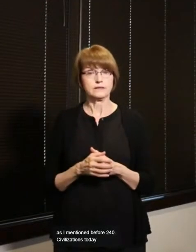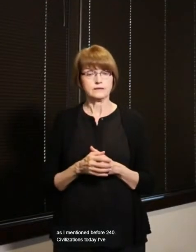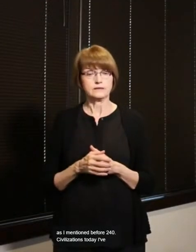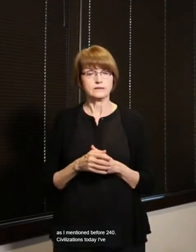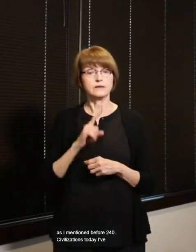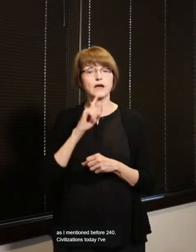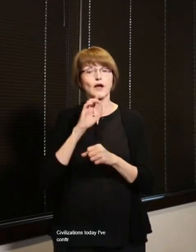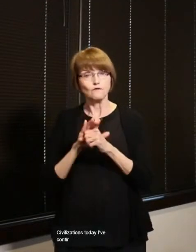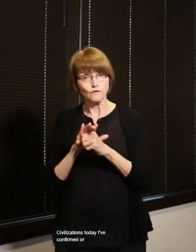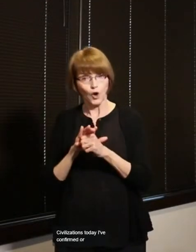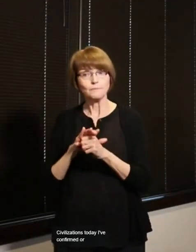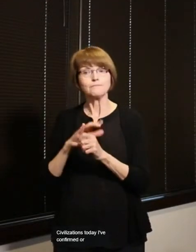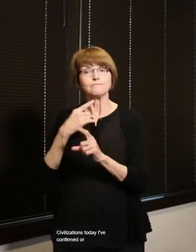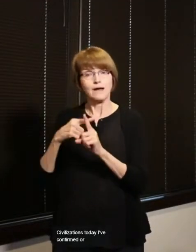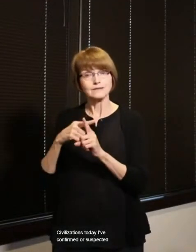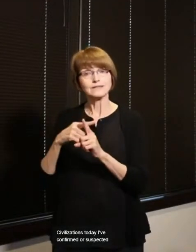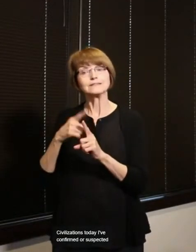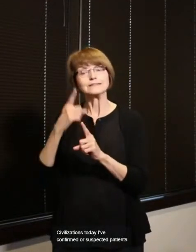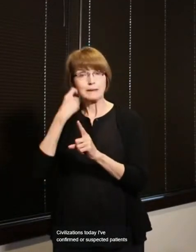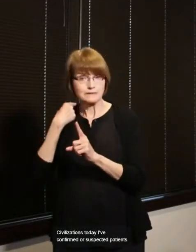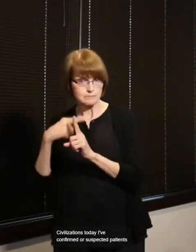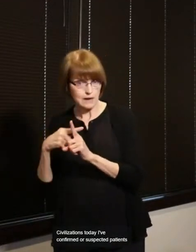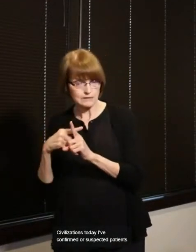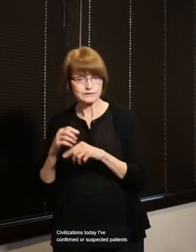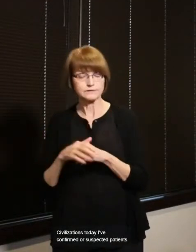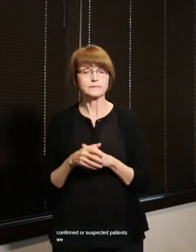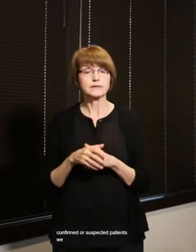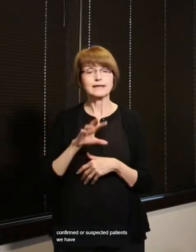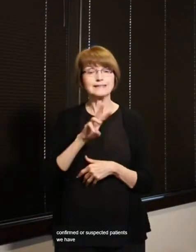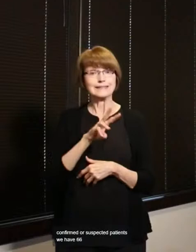confirmed COVID or suspected COVID patients. We have